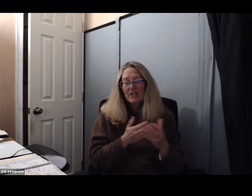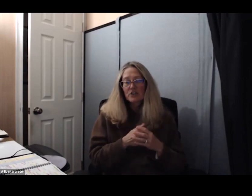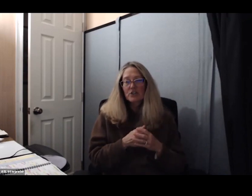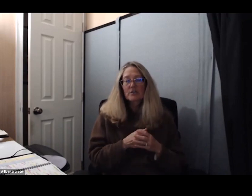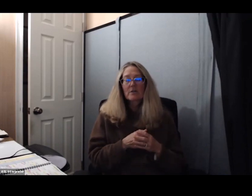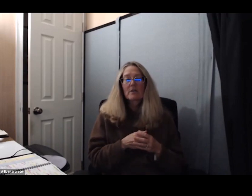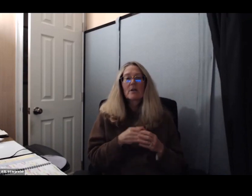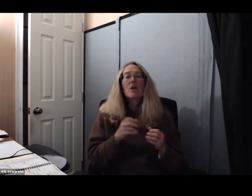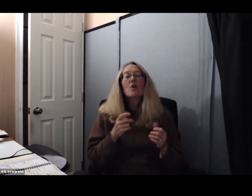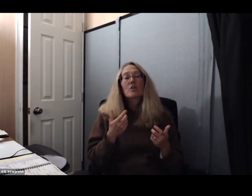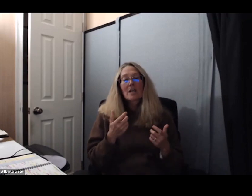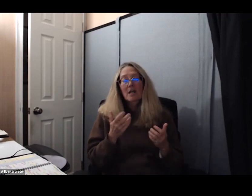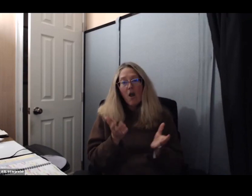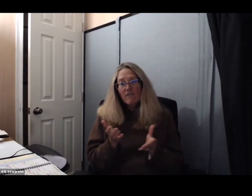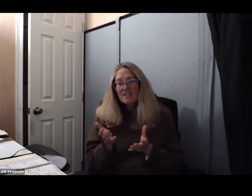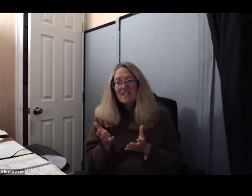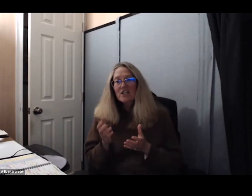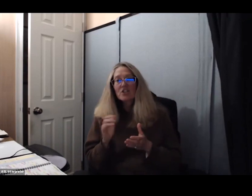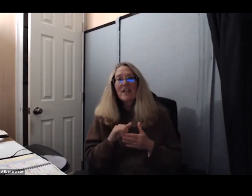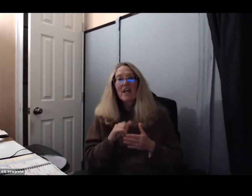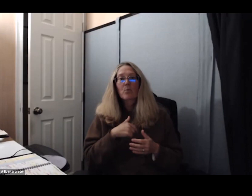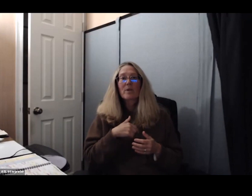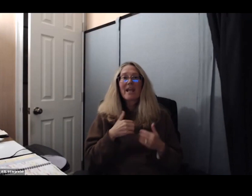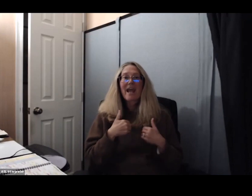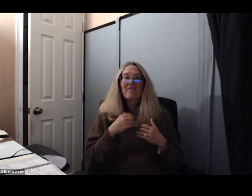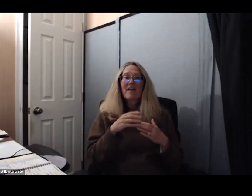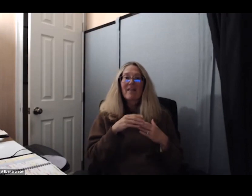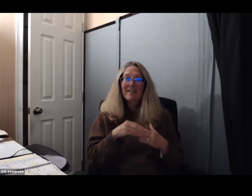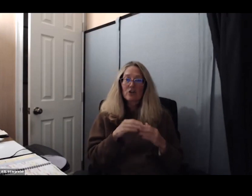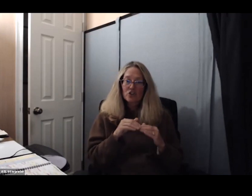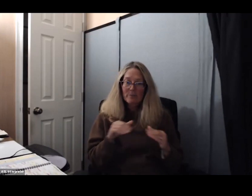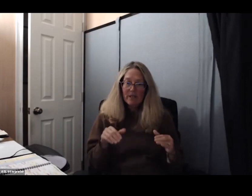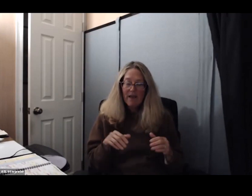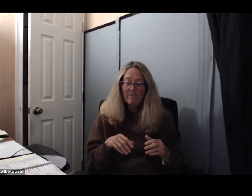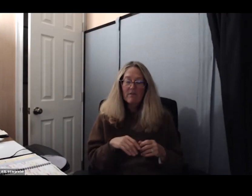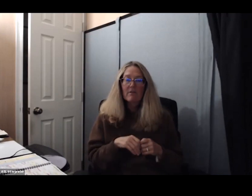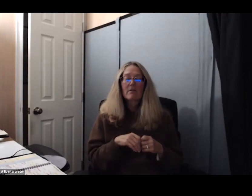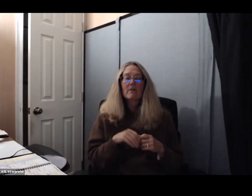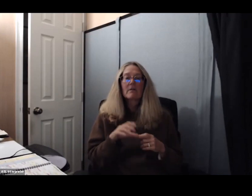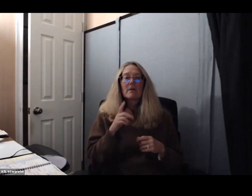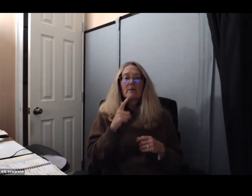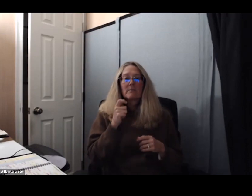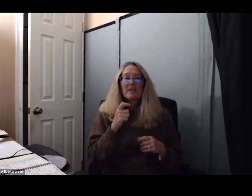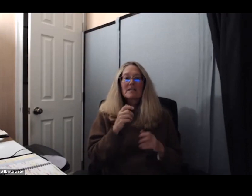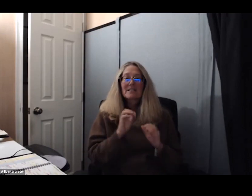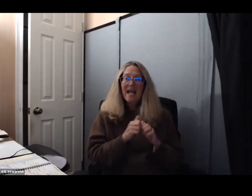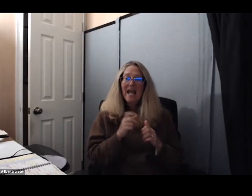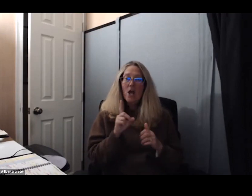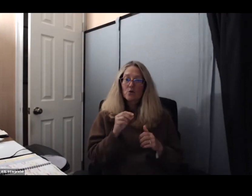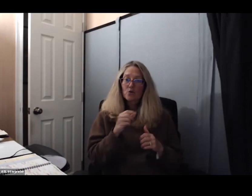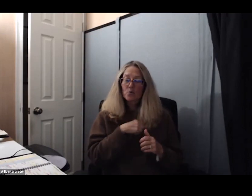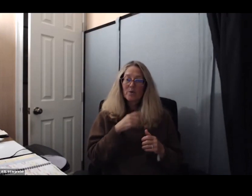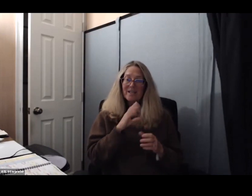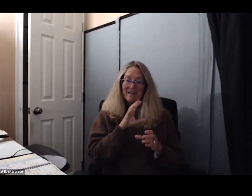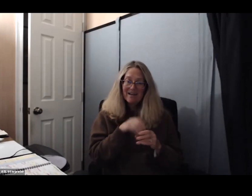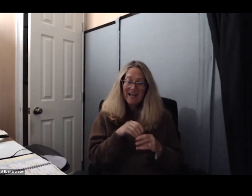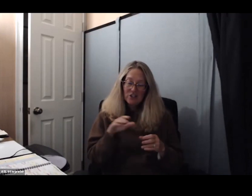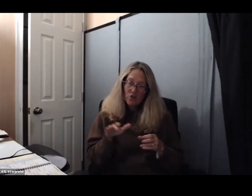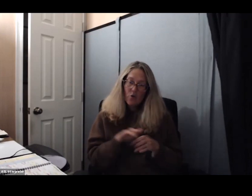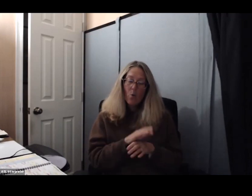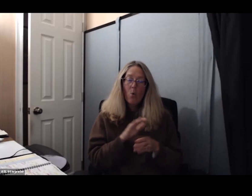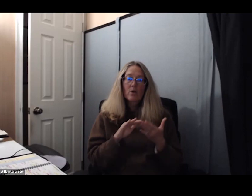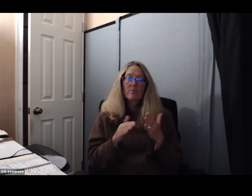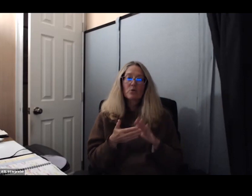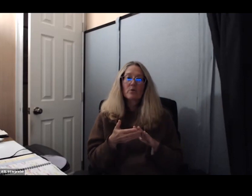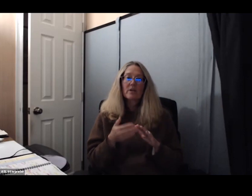It's a conversation that we're having constantly at our leadership level, because it is about how do we engage our entire